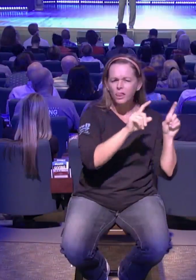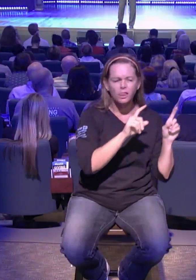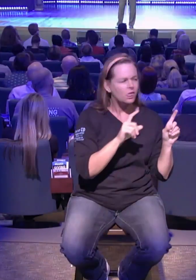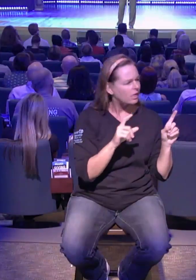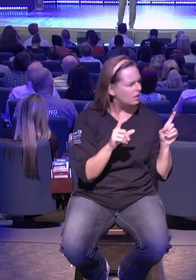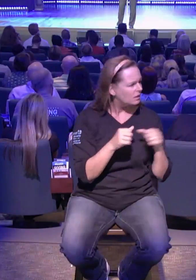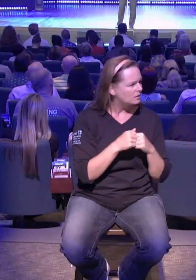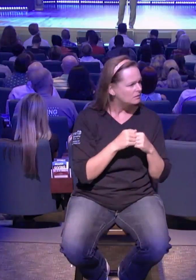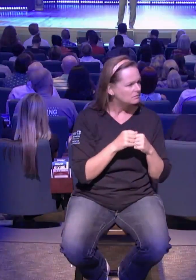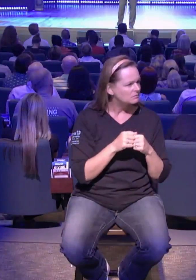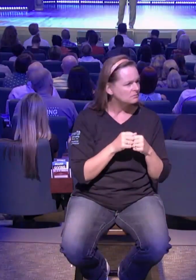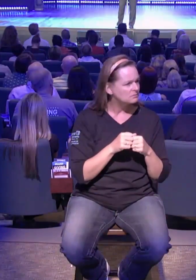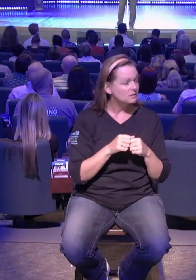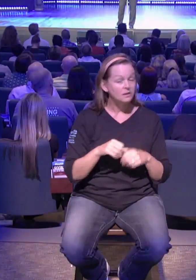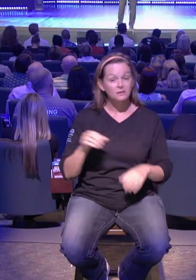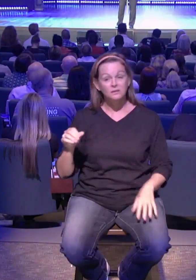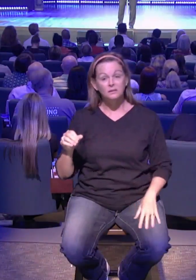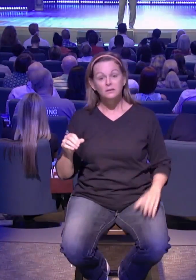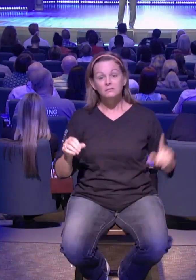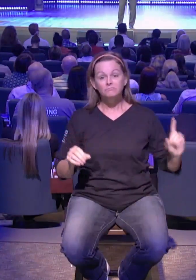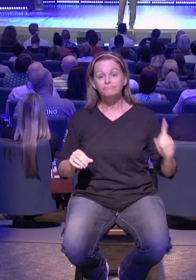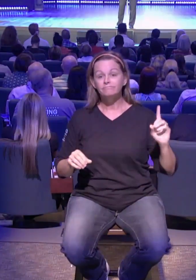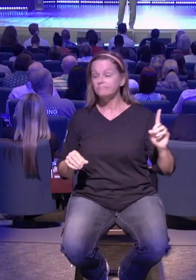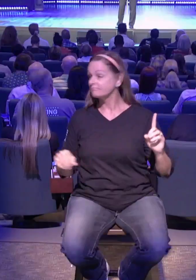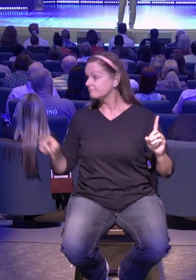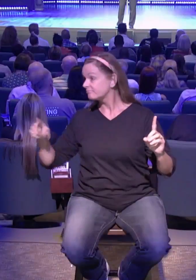Can they tell?